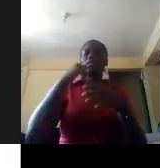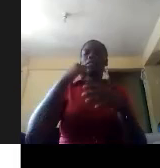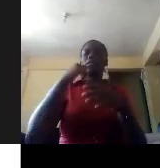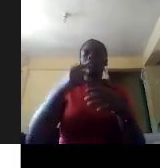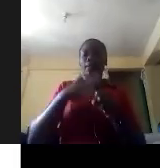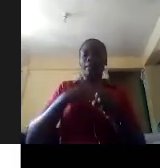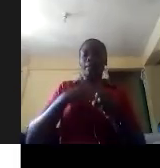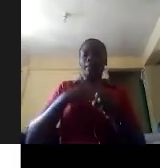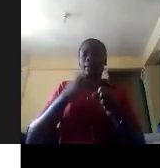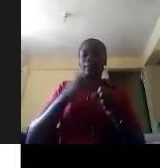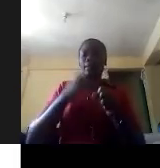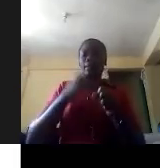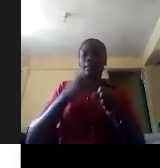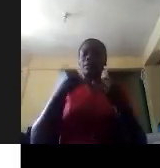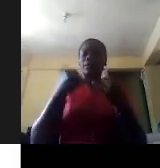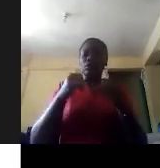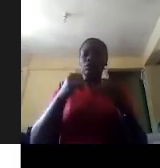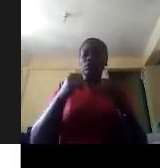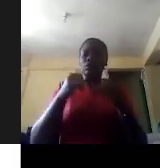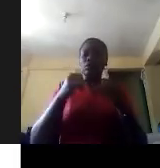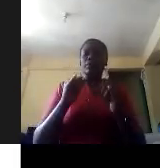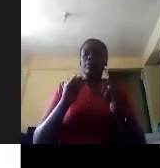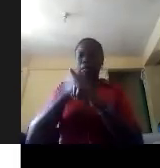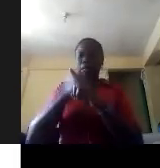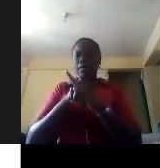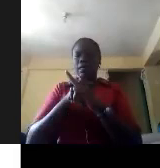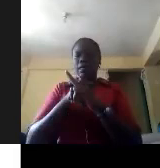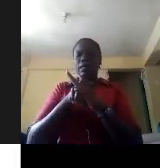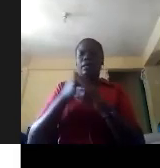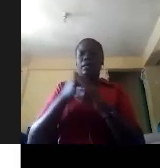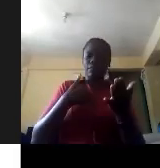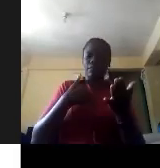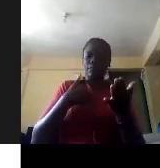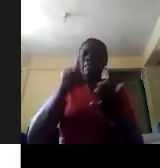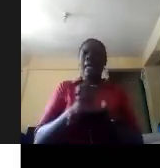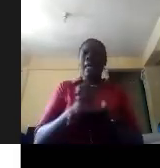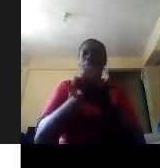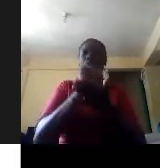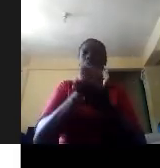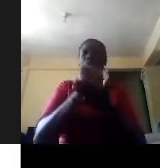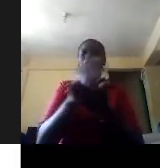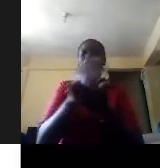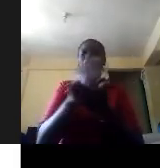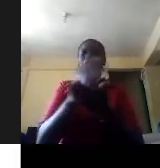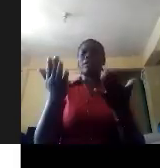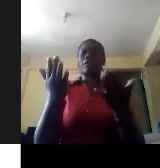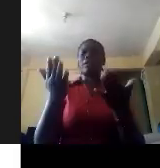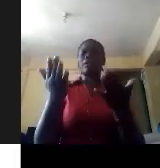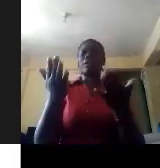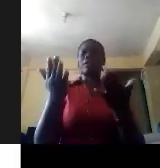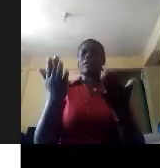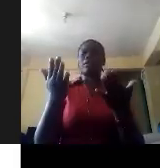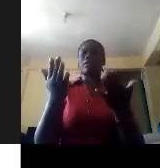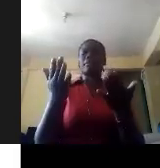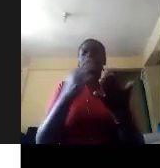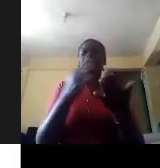help. I'm vulnerable right now. I need help. Yeah. These are some of the obstacles culturally, but then I want